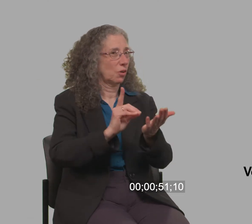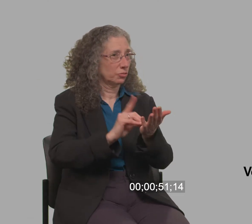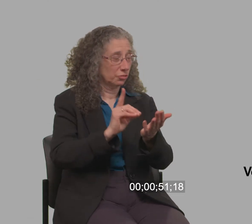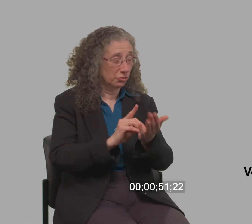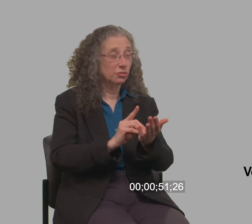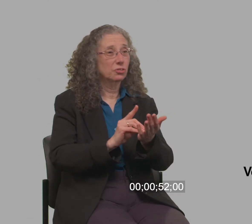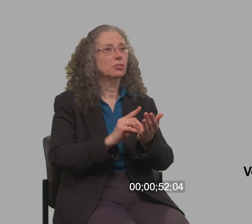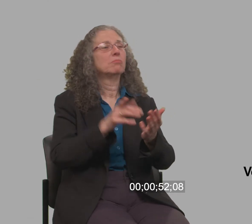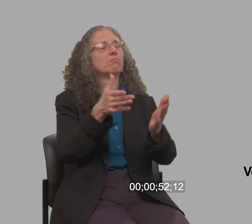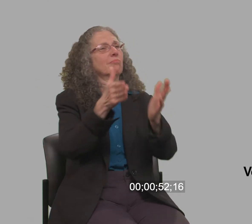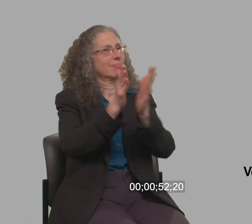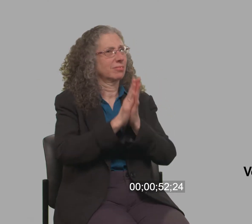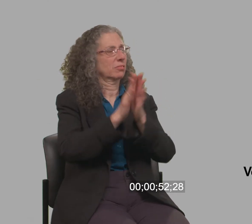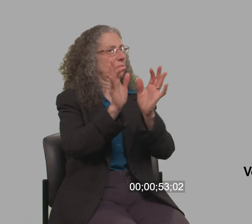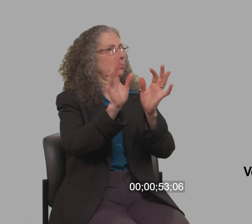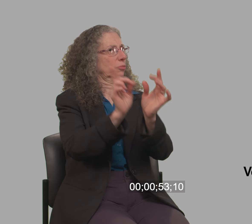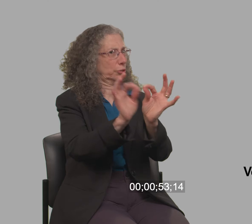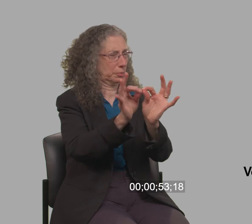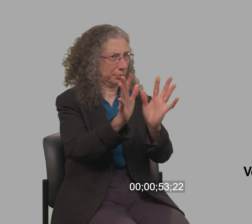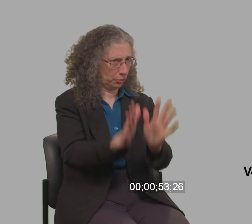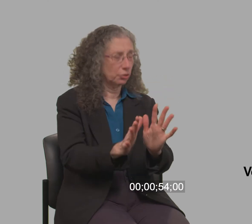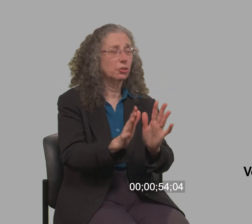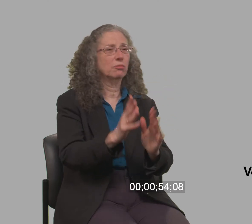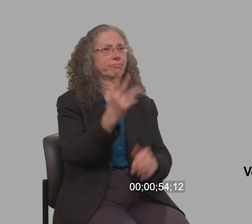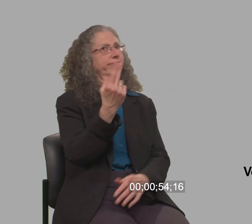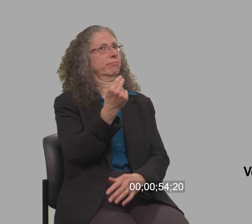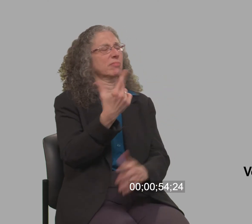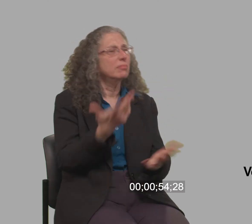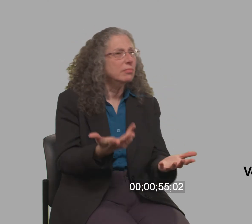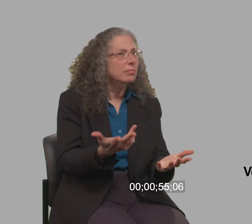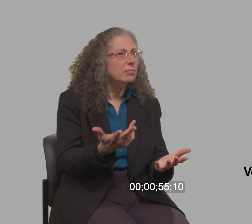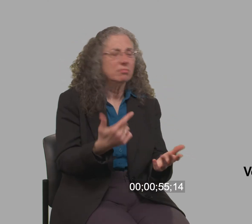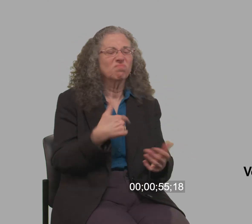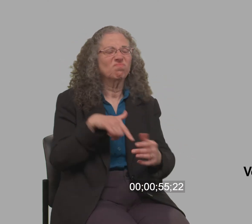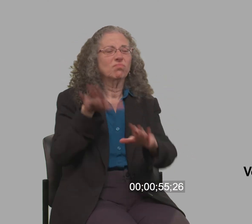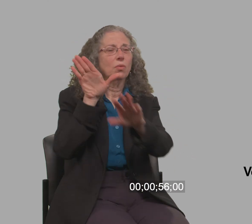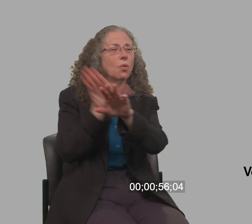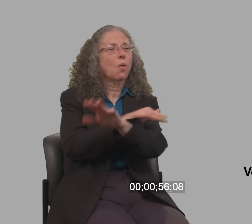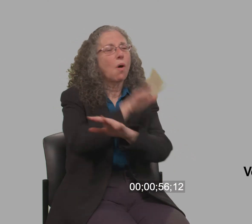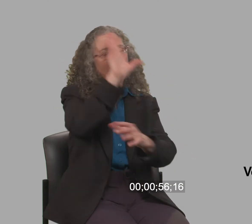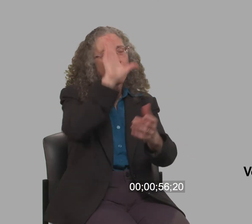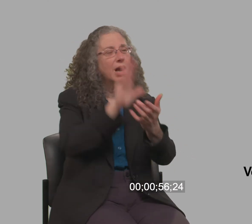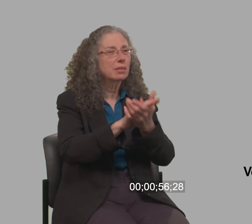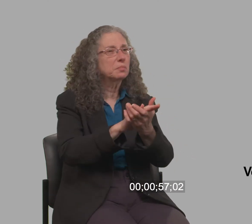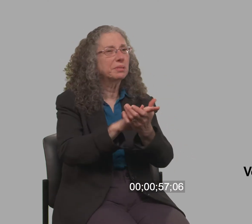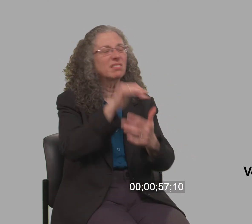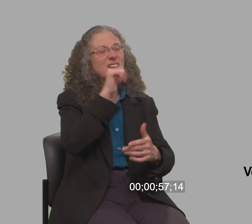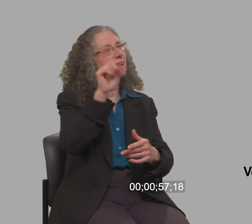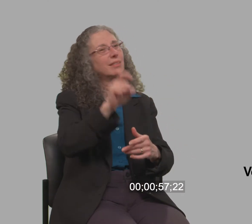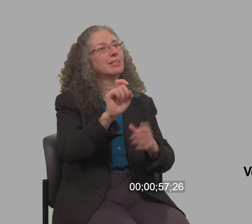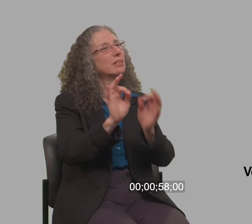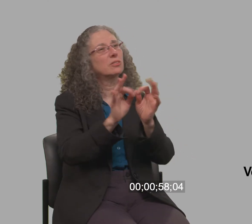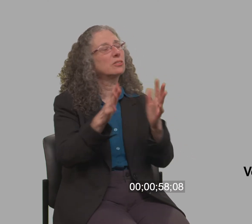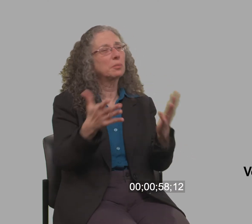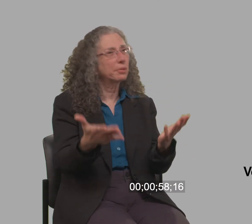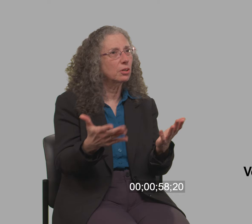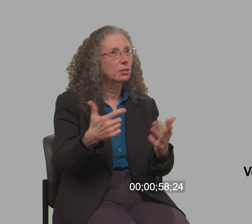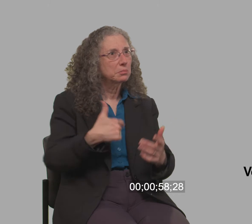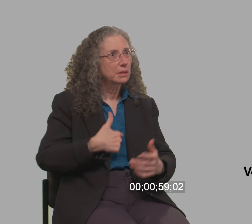take him to the doctors. I requested an interpreter and was denied, and they told me that they were going to call my husband, and because